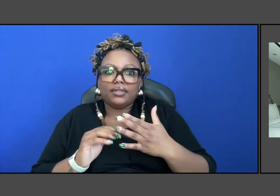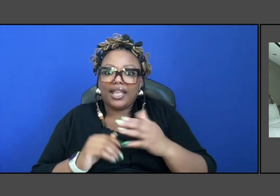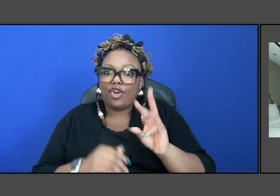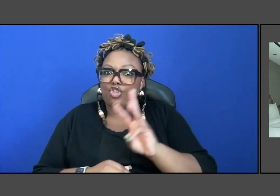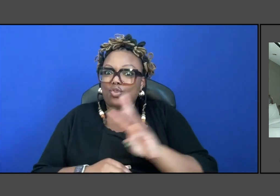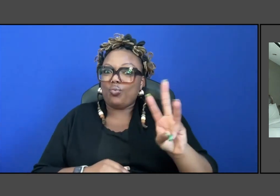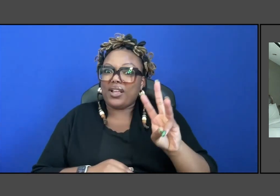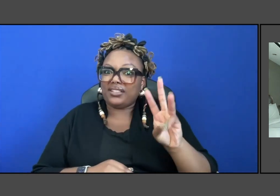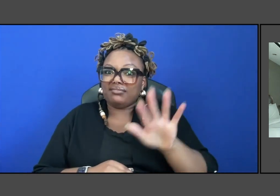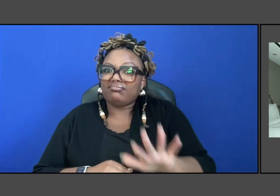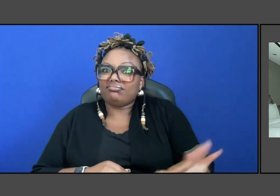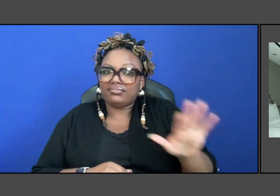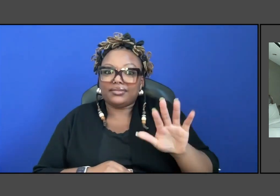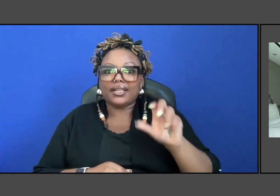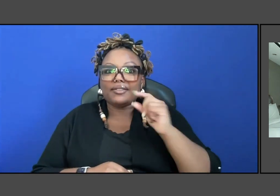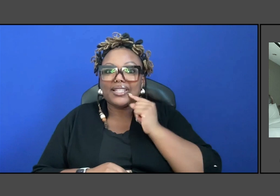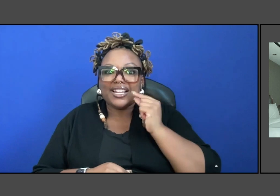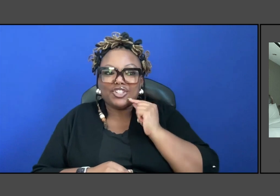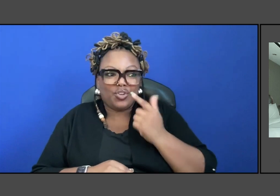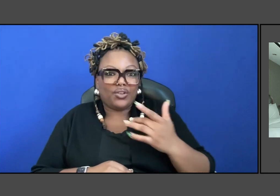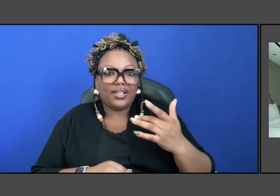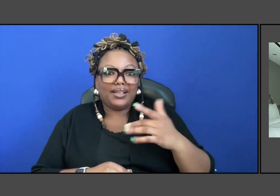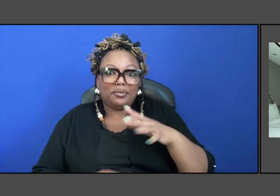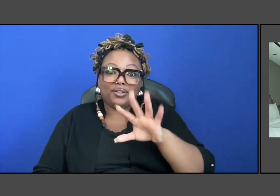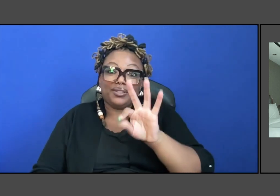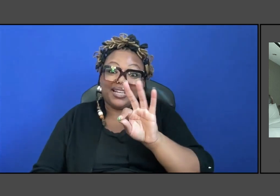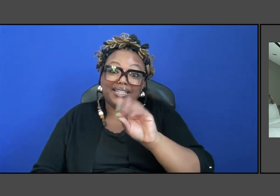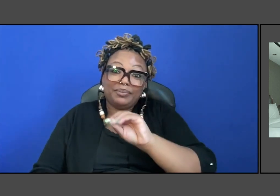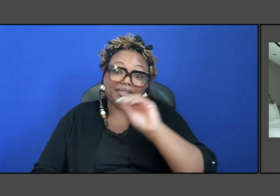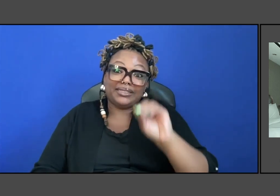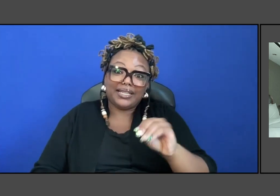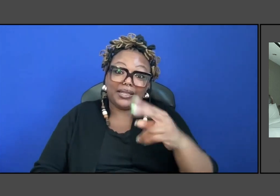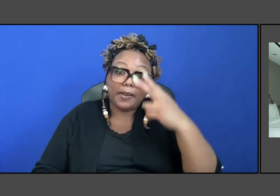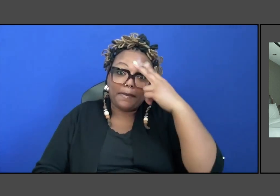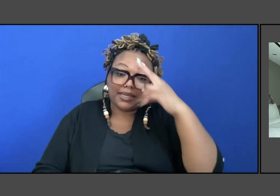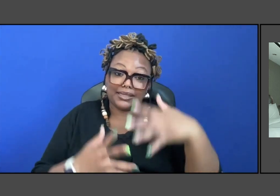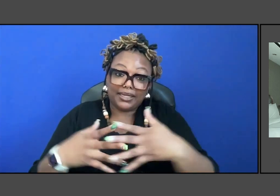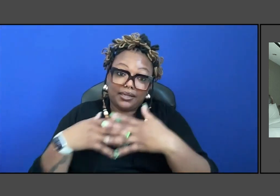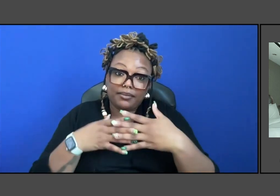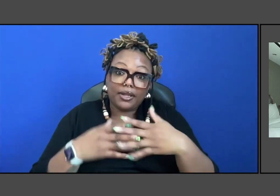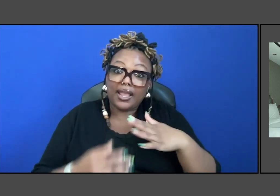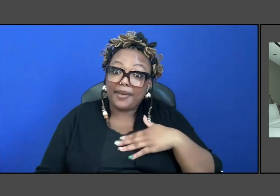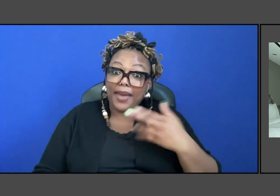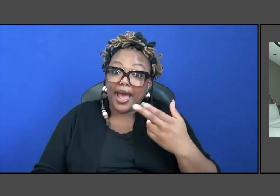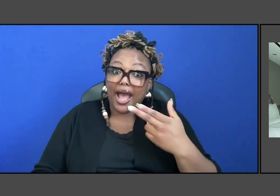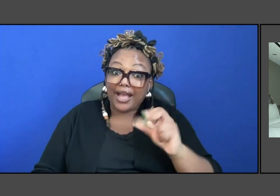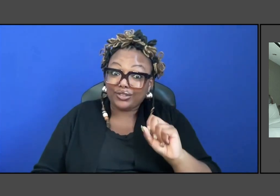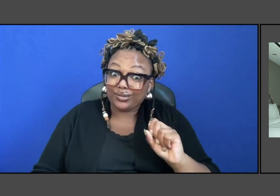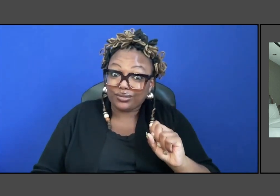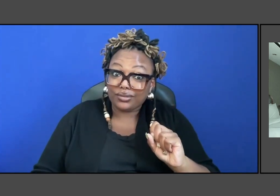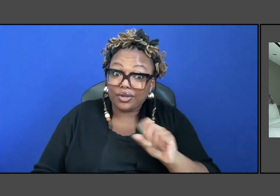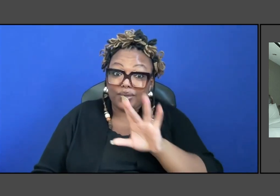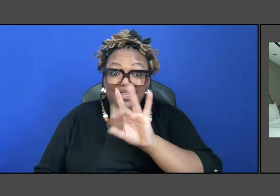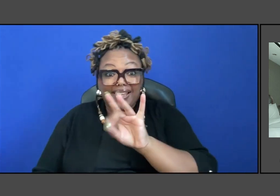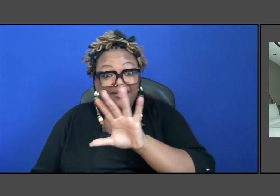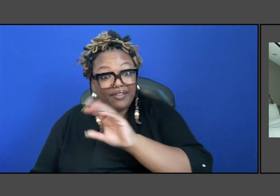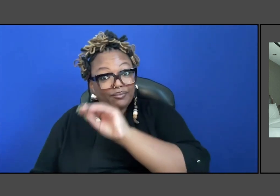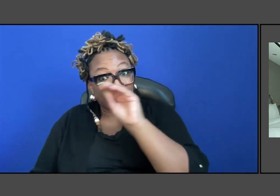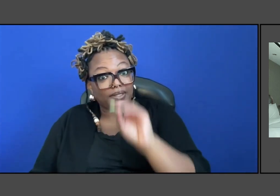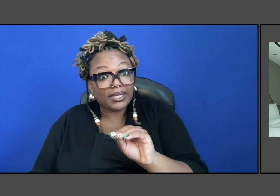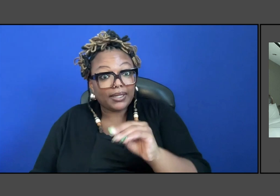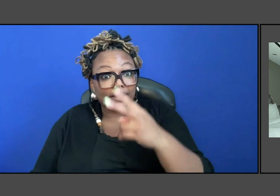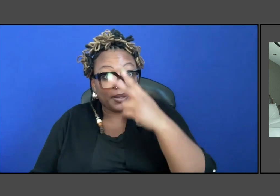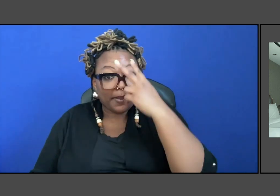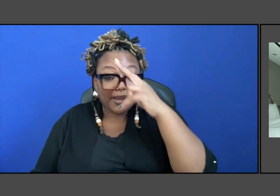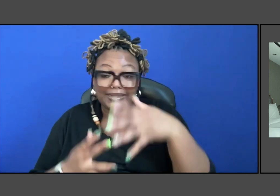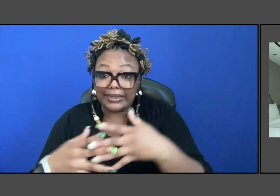probably 90% Mexican American. And my high school was, 85% or so Mexican